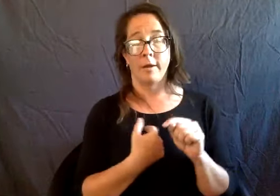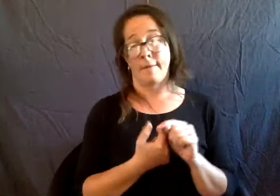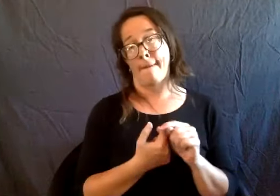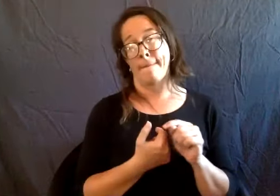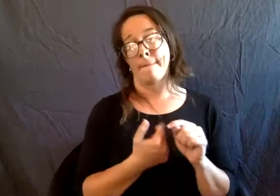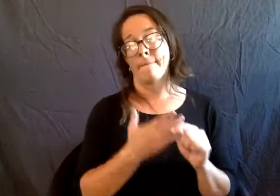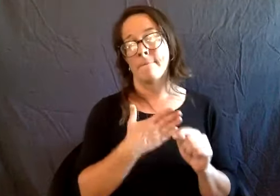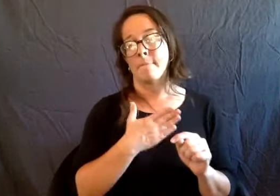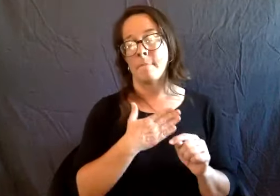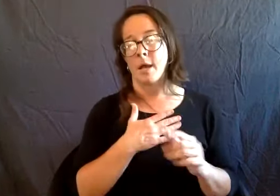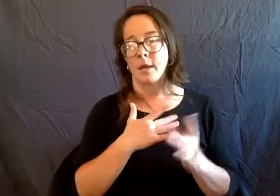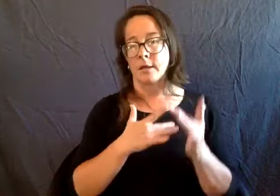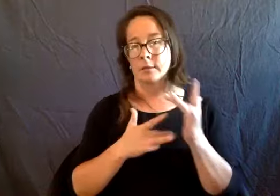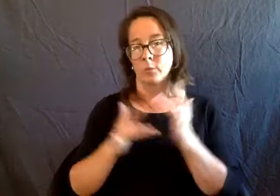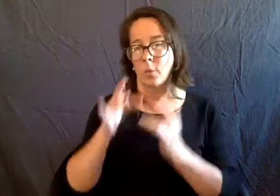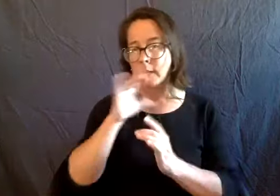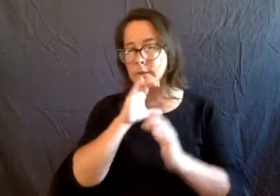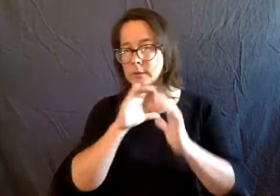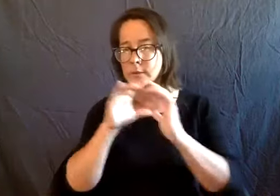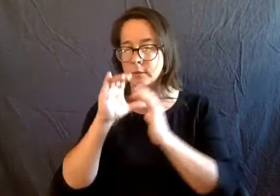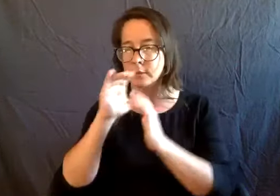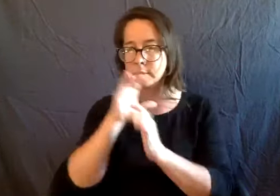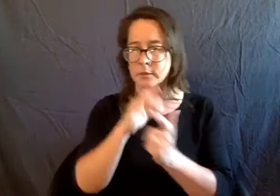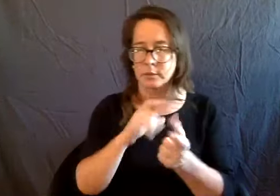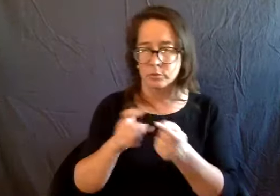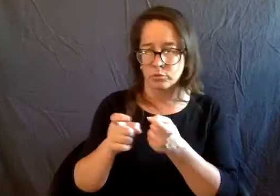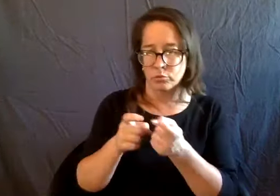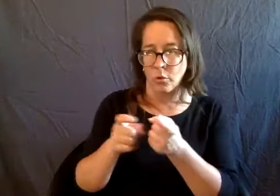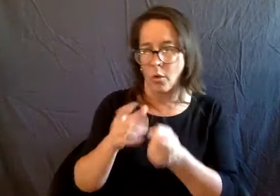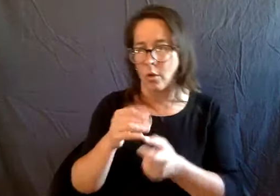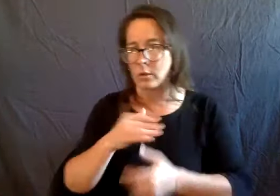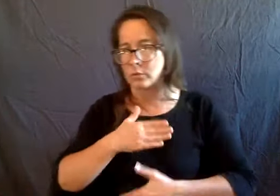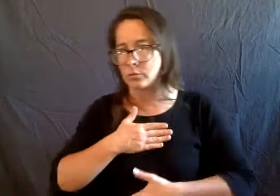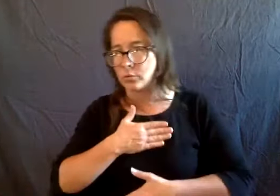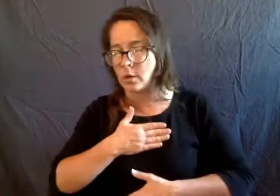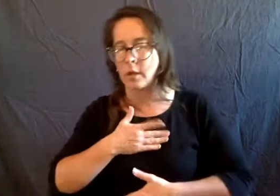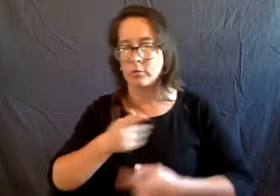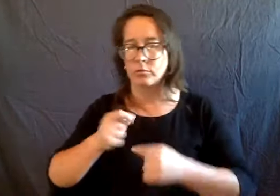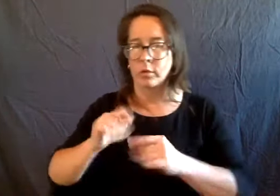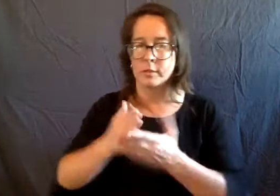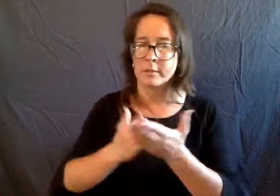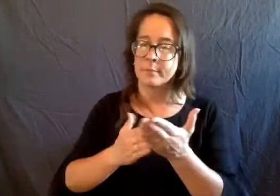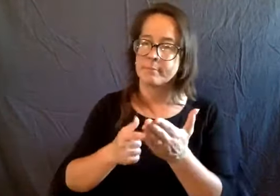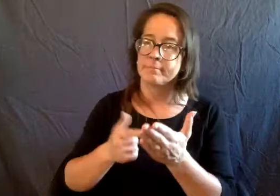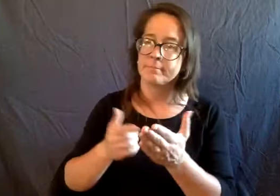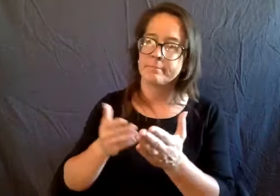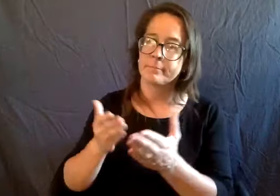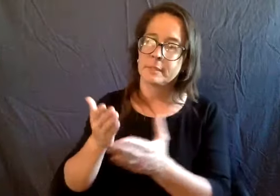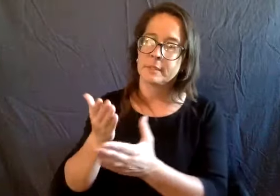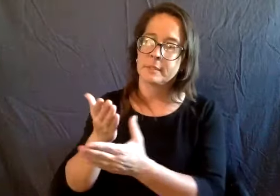tried, in my quest to try to control and enjoy, I tried some psychiatry. That's